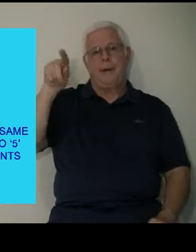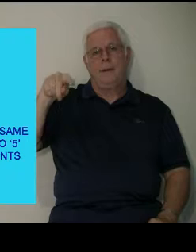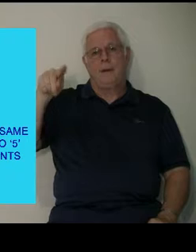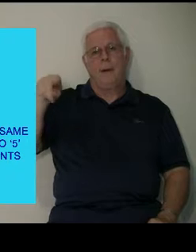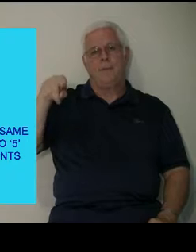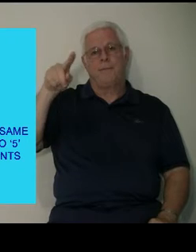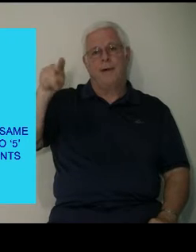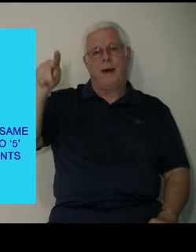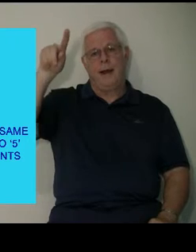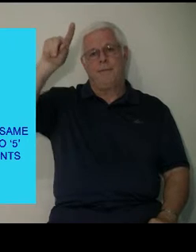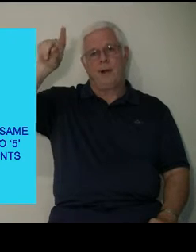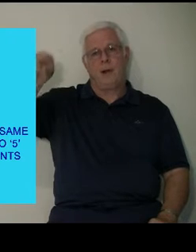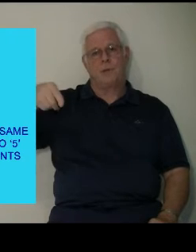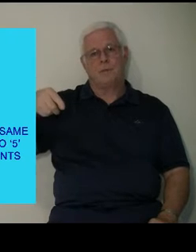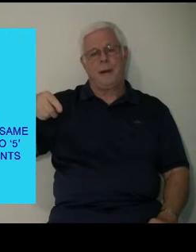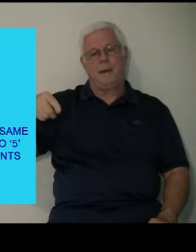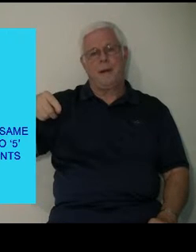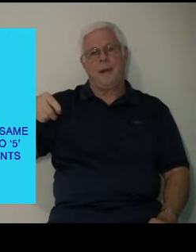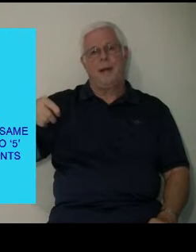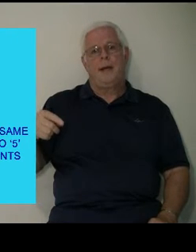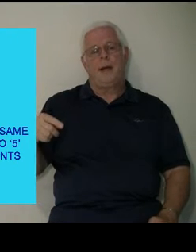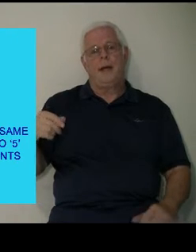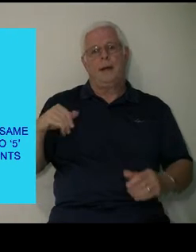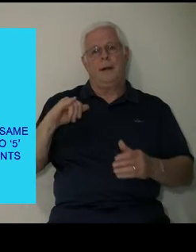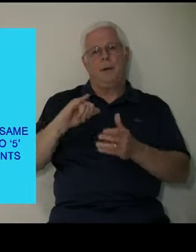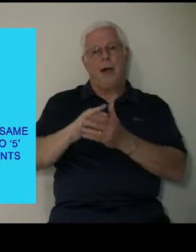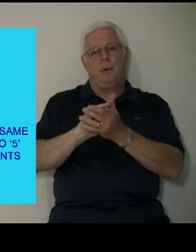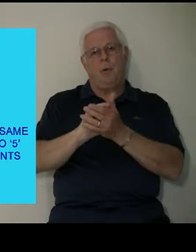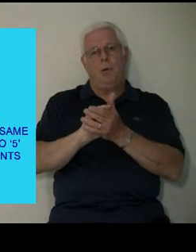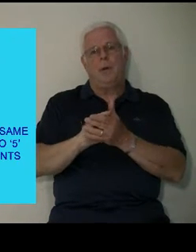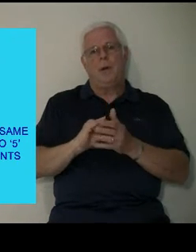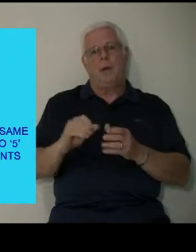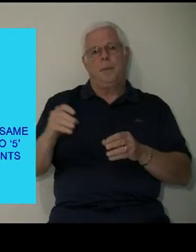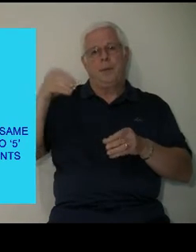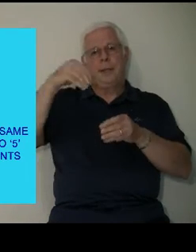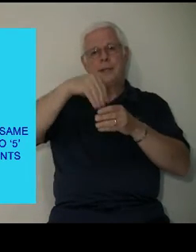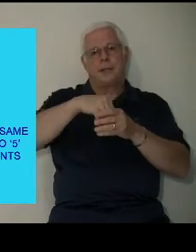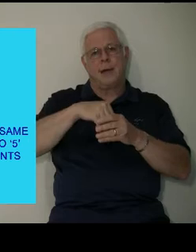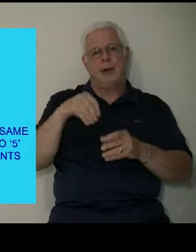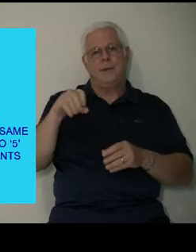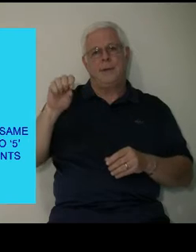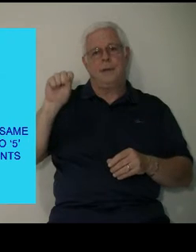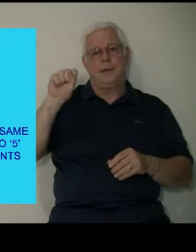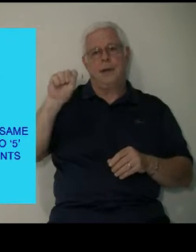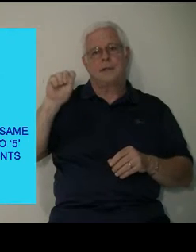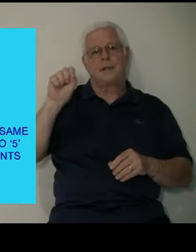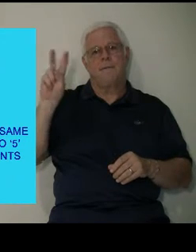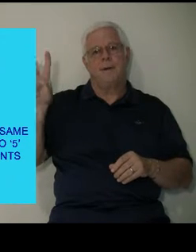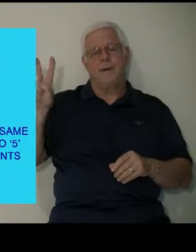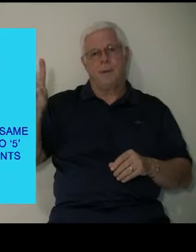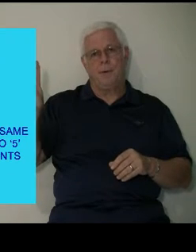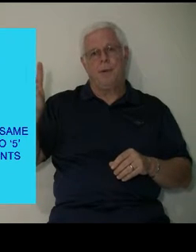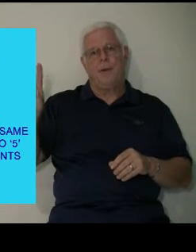the number 5, close paren, and that will put inside the S variable